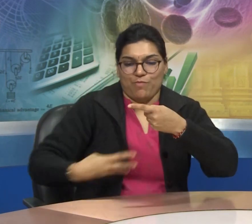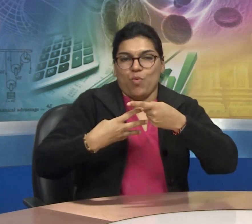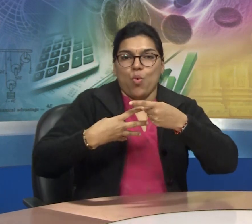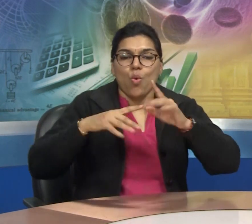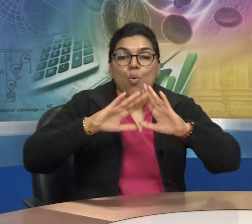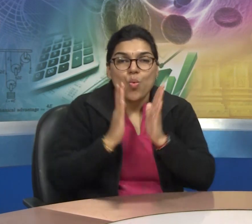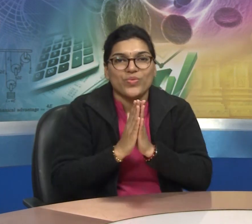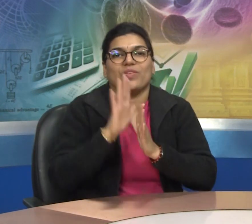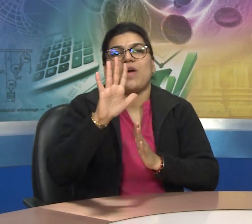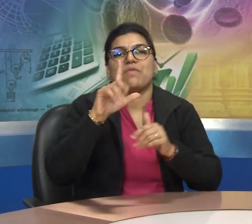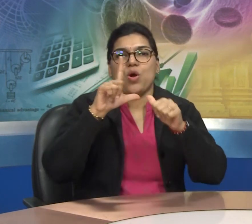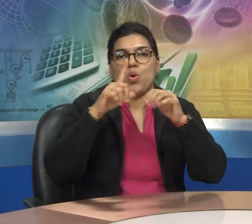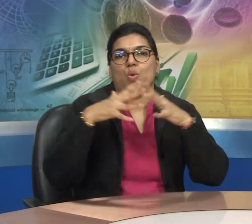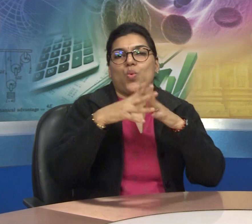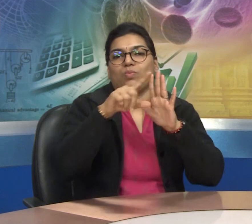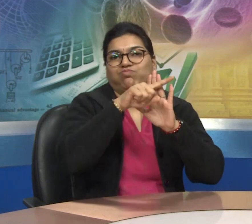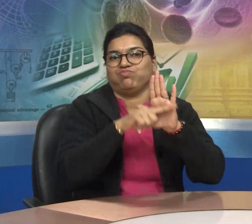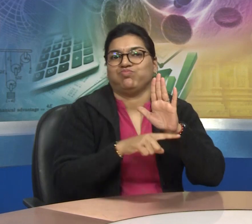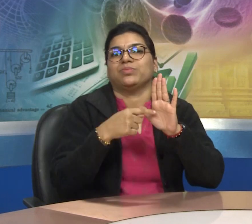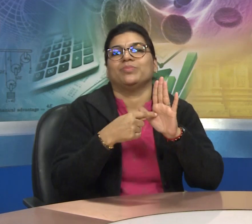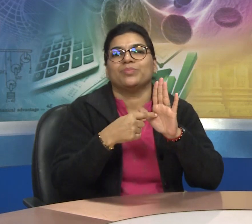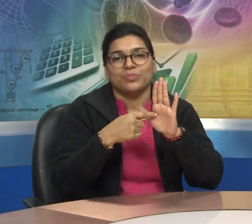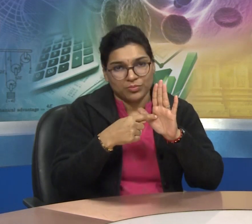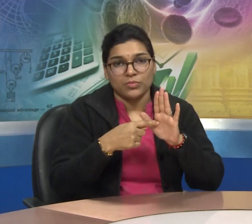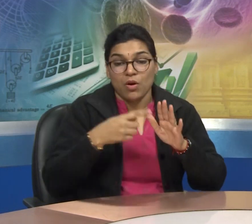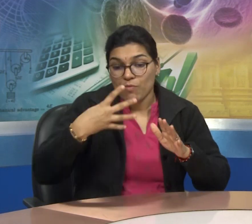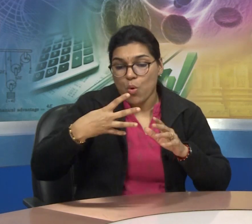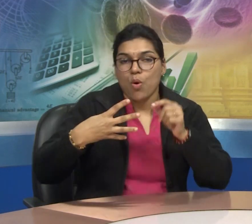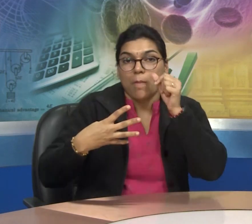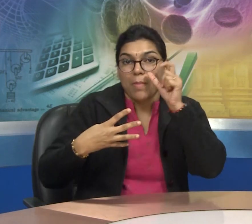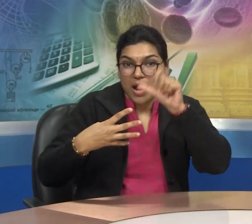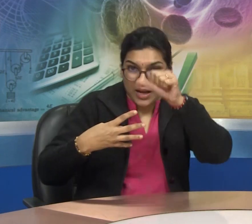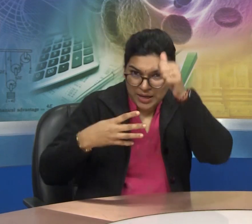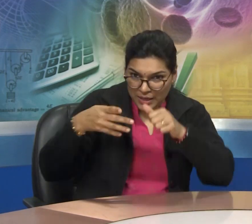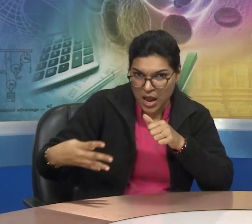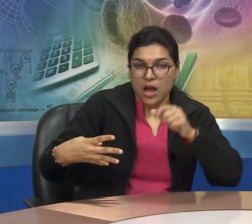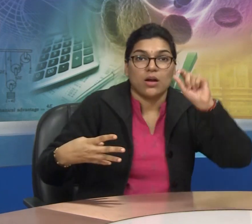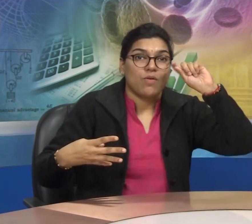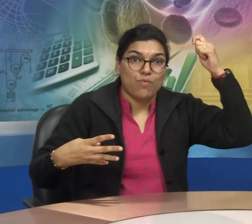So that is the reason Dr. Shriyali owes the first law to Professor Edward N. Ross,